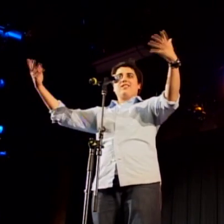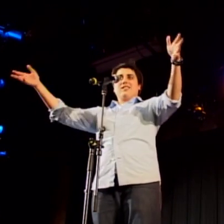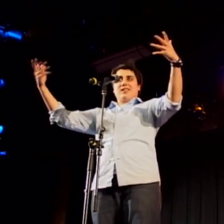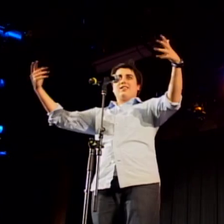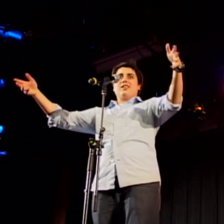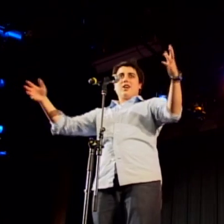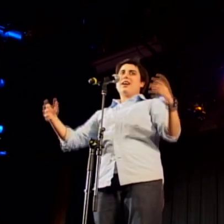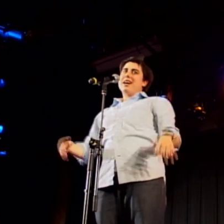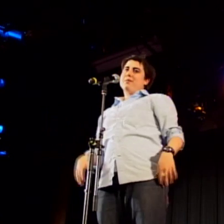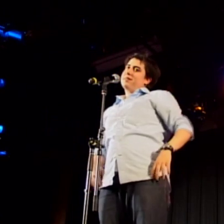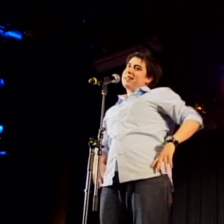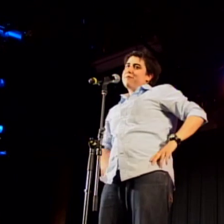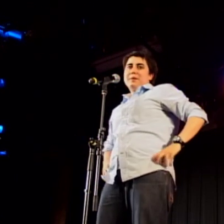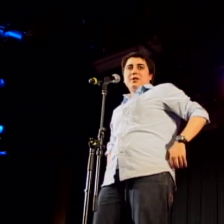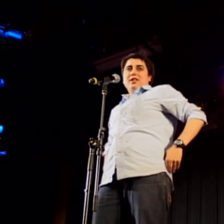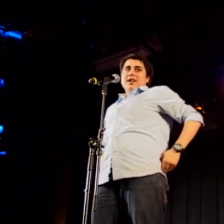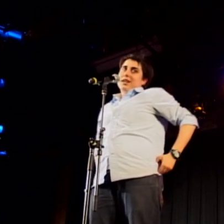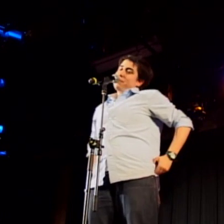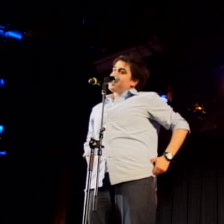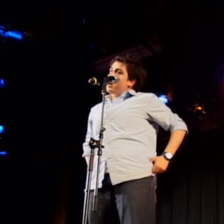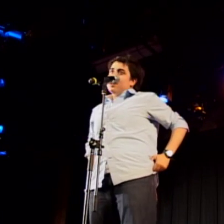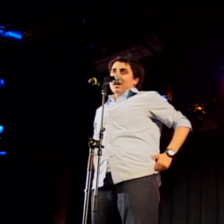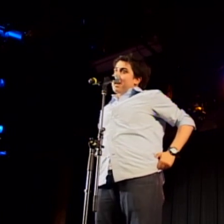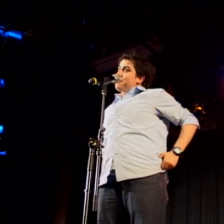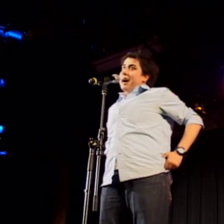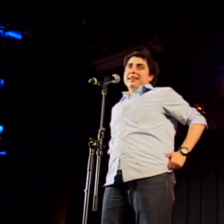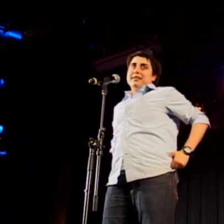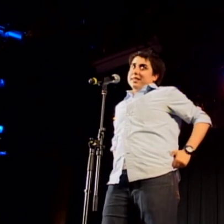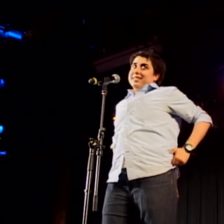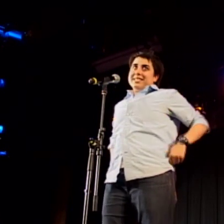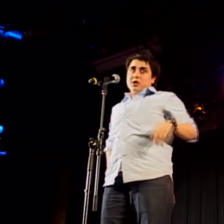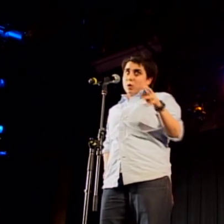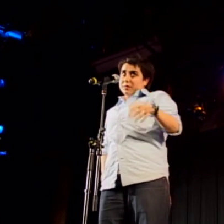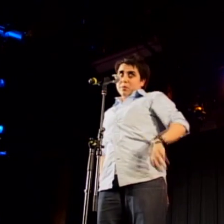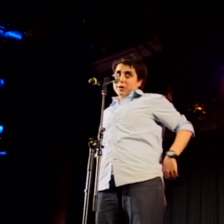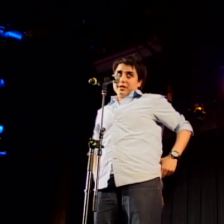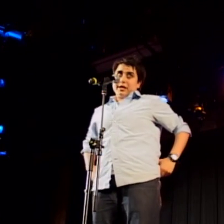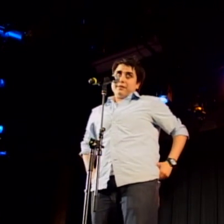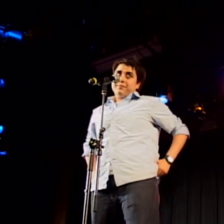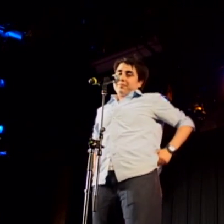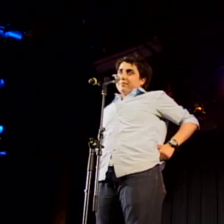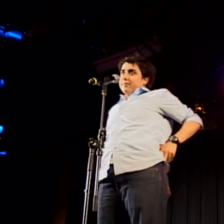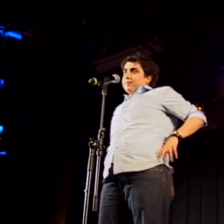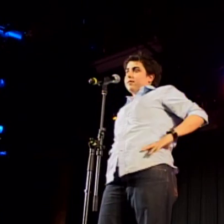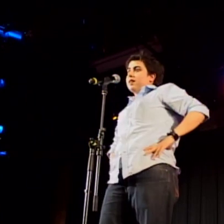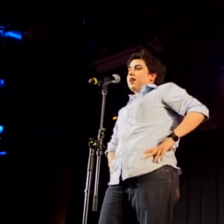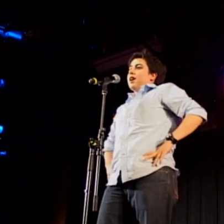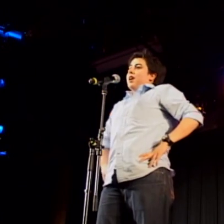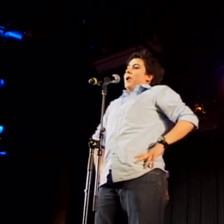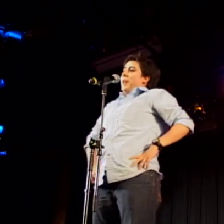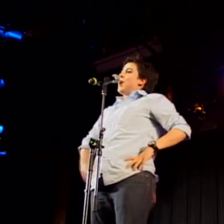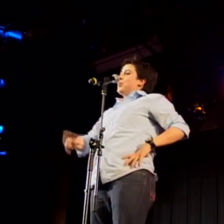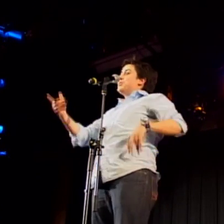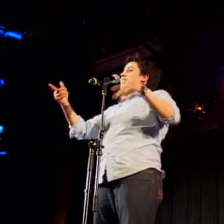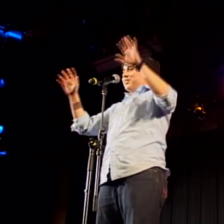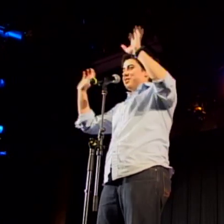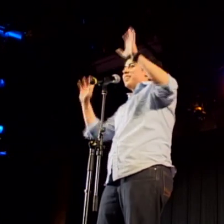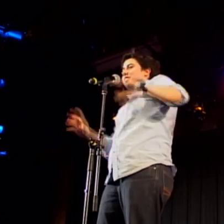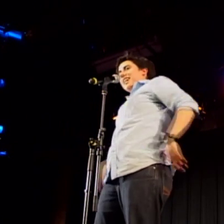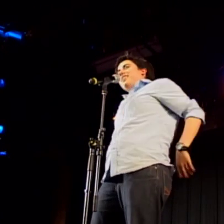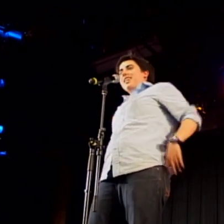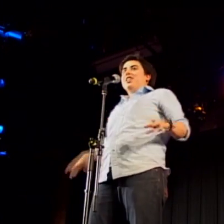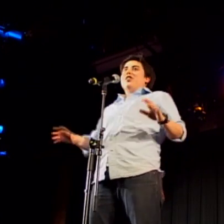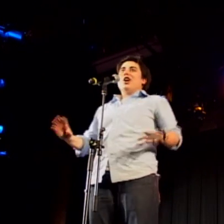Woo! Okay, the deaf people, come on, y'all gotta be behind it. He needs core supporters here. Oh, you